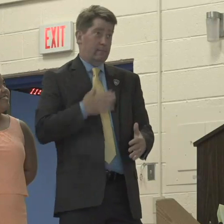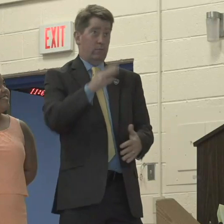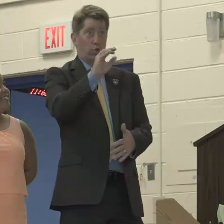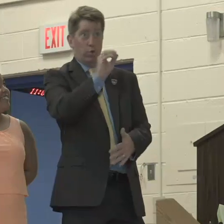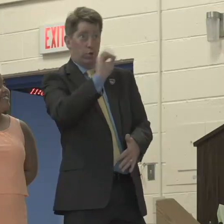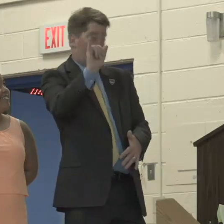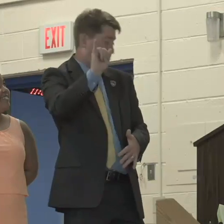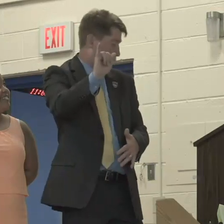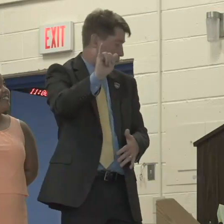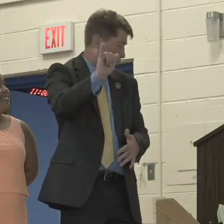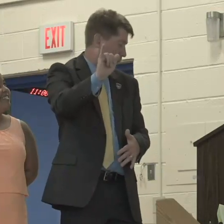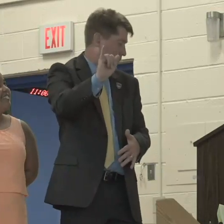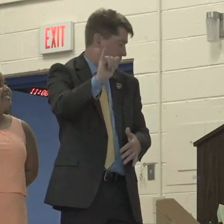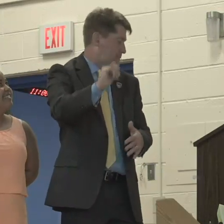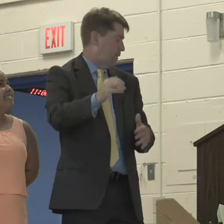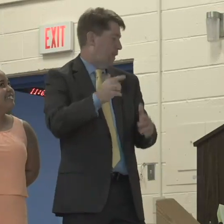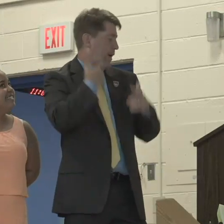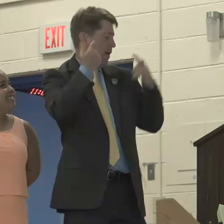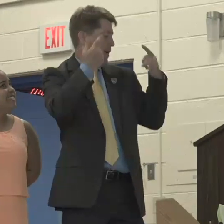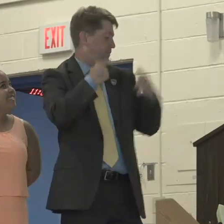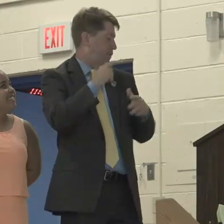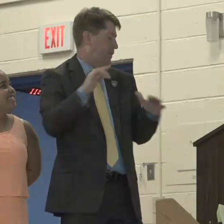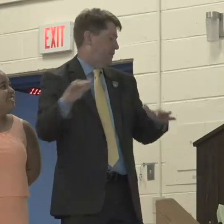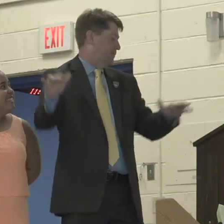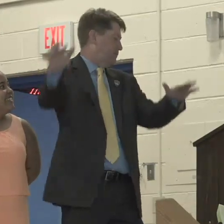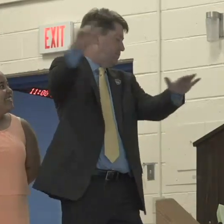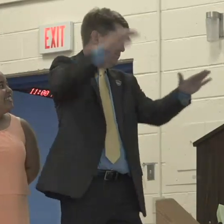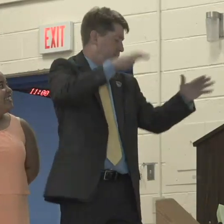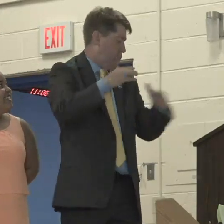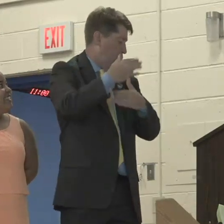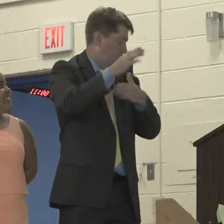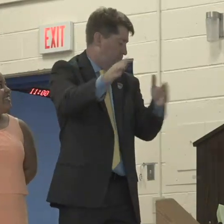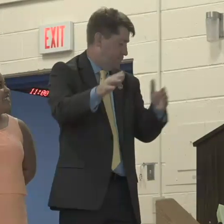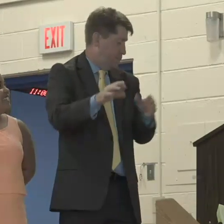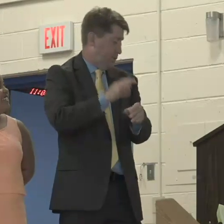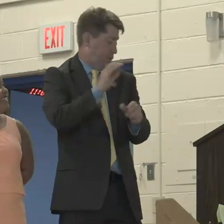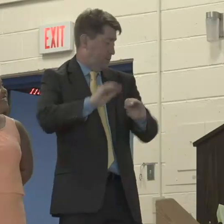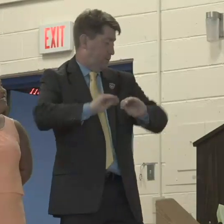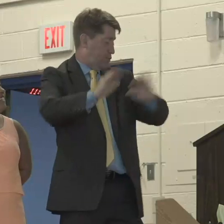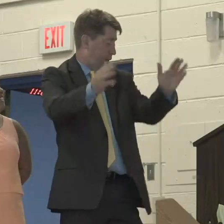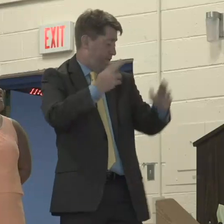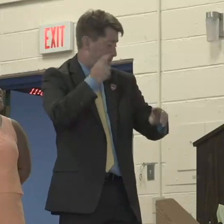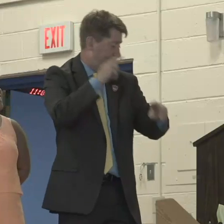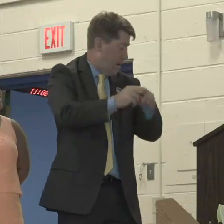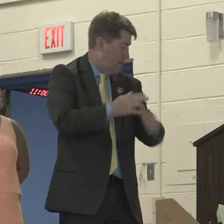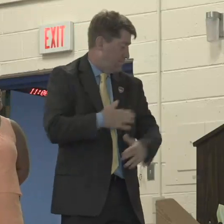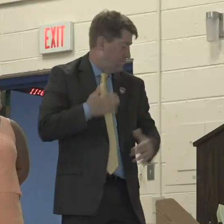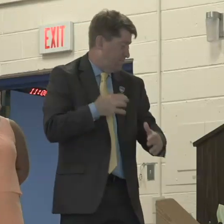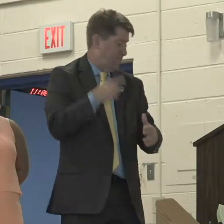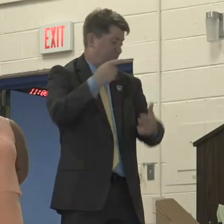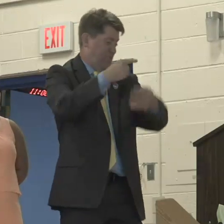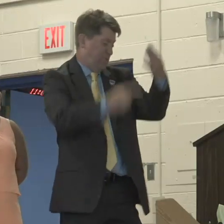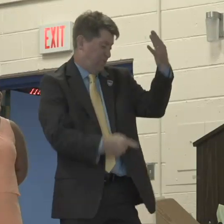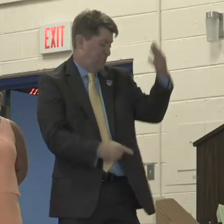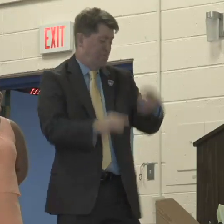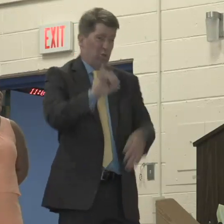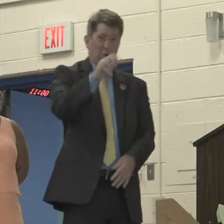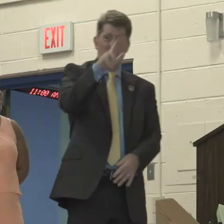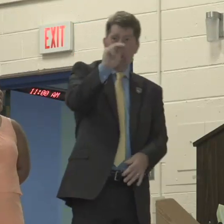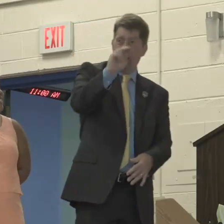help, and a joy whose laughter affects the entire room. Because of all